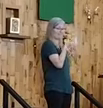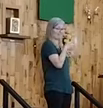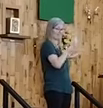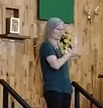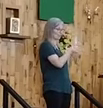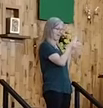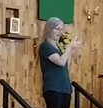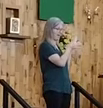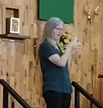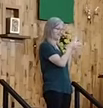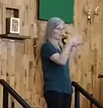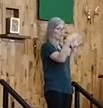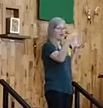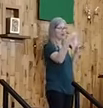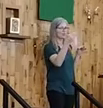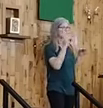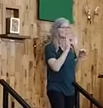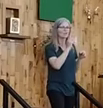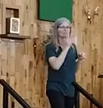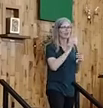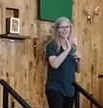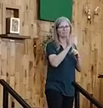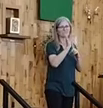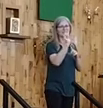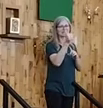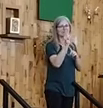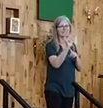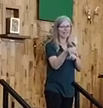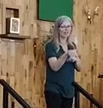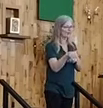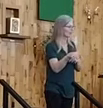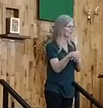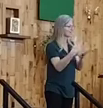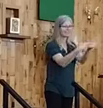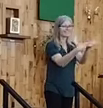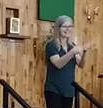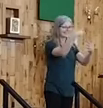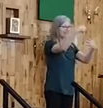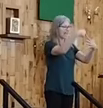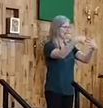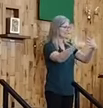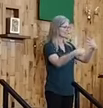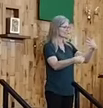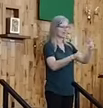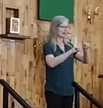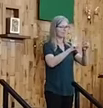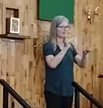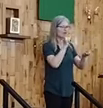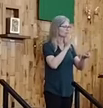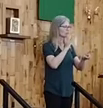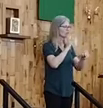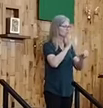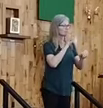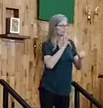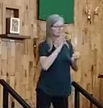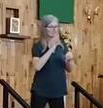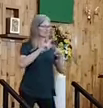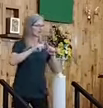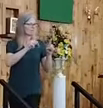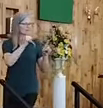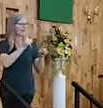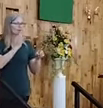we had the rest 5 or 10 minutes later, and we're speaking about everything except the homily. Everything about the except